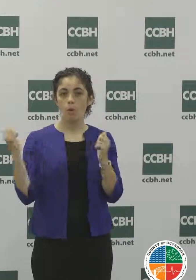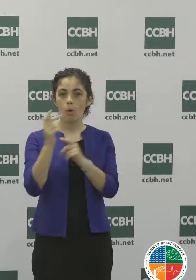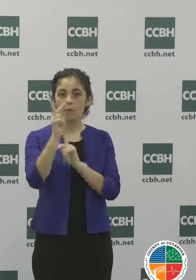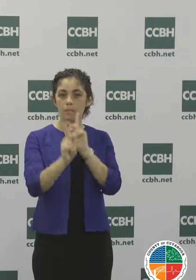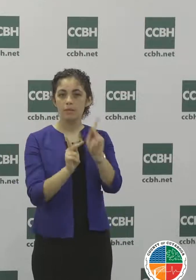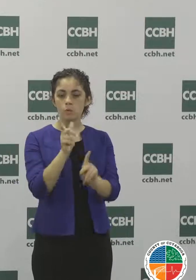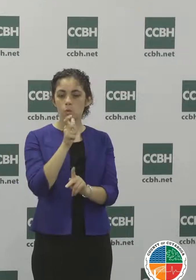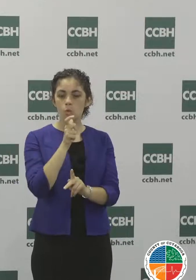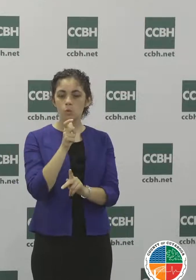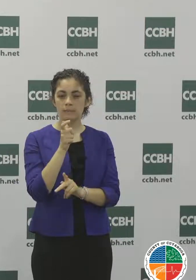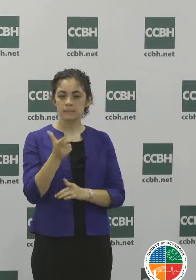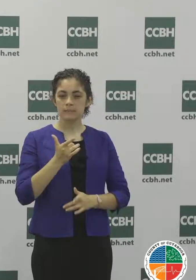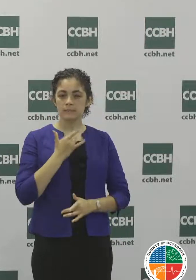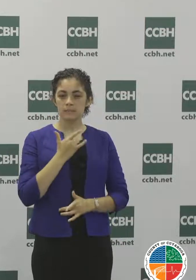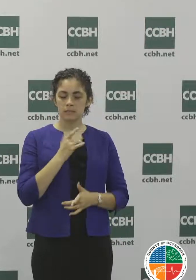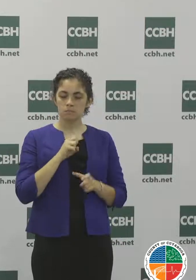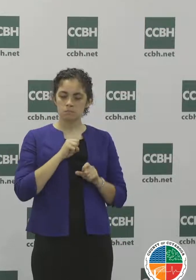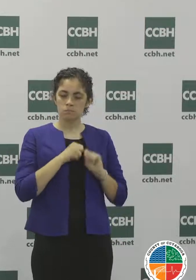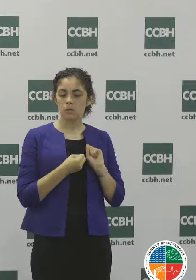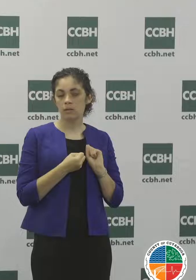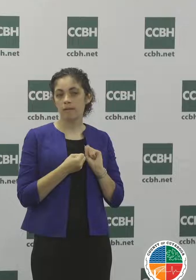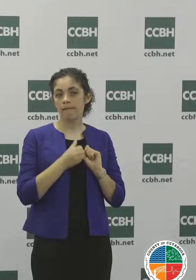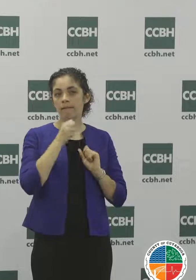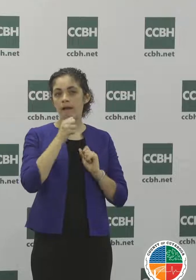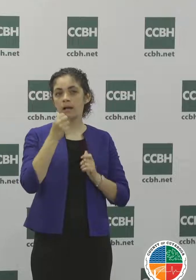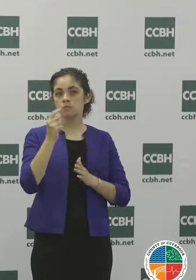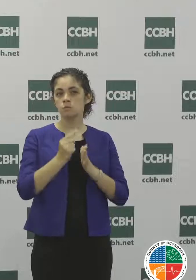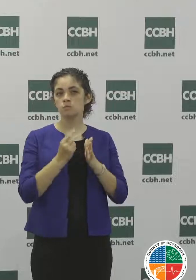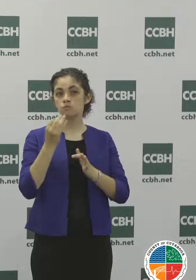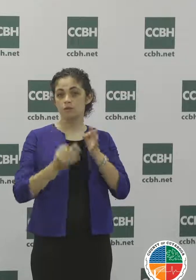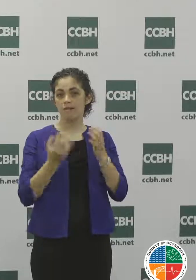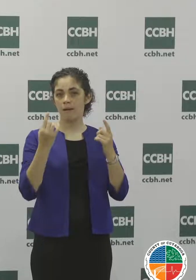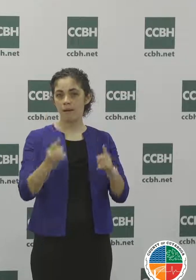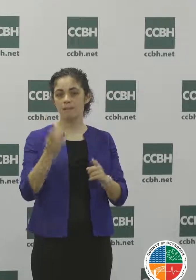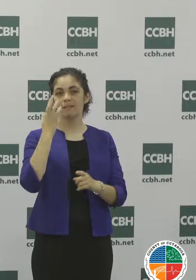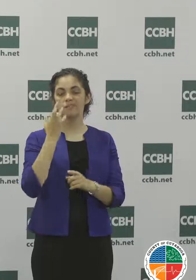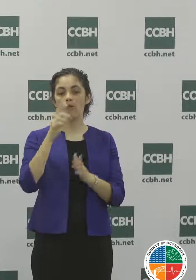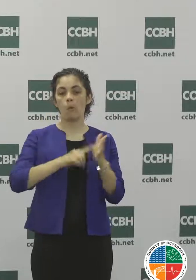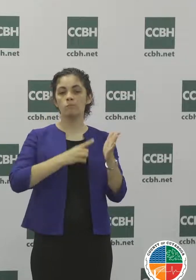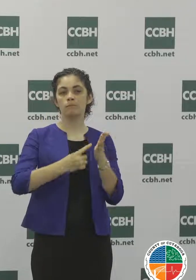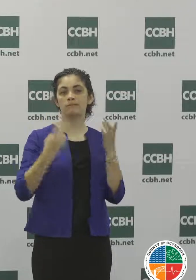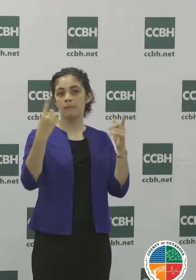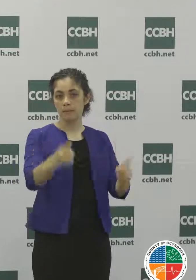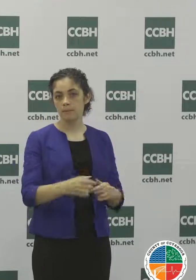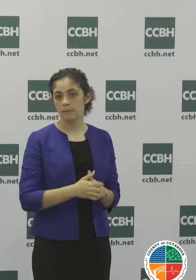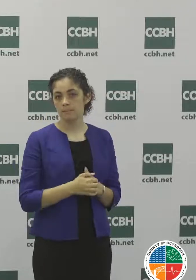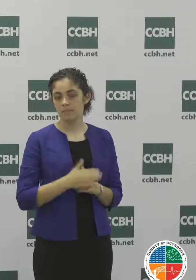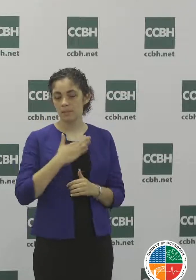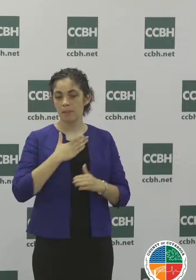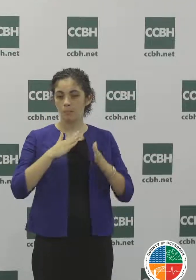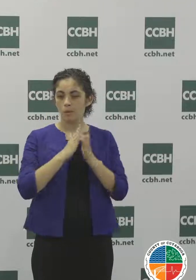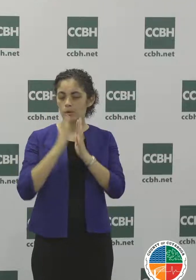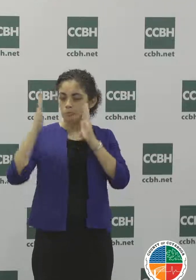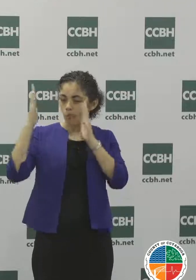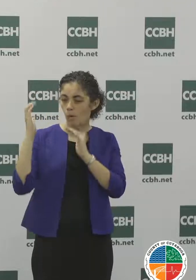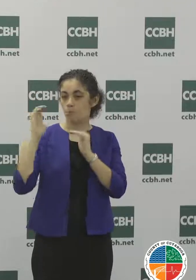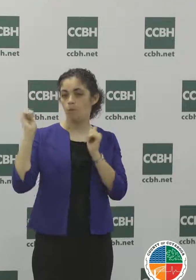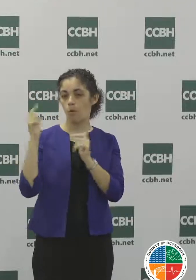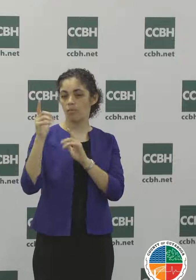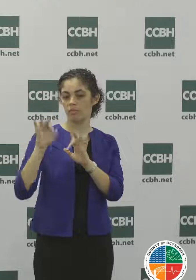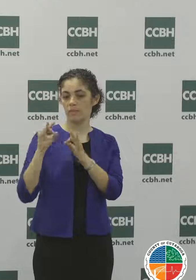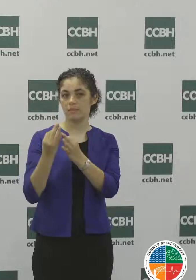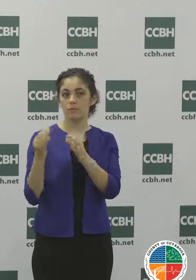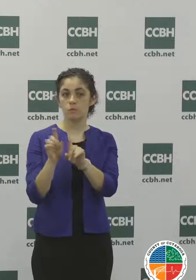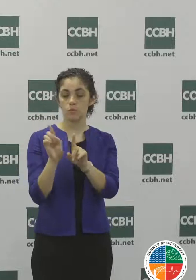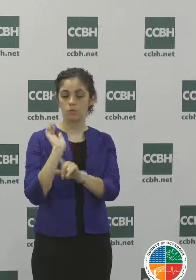those who have suffered injustices as the result of systemic racism. I offer my prayers and hope to his family